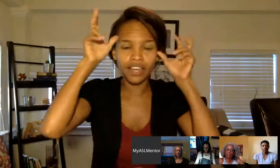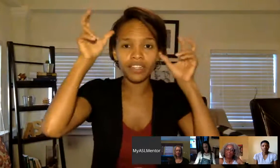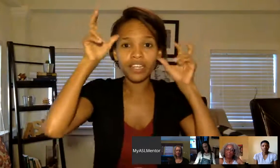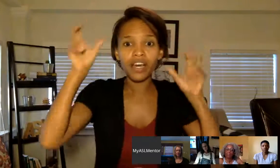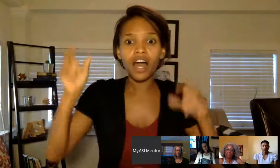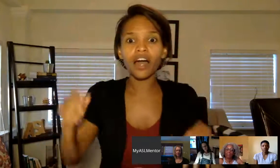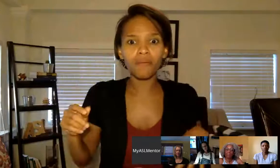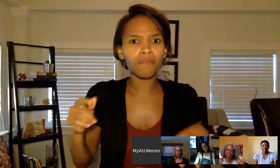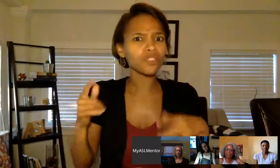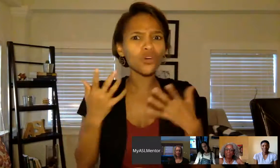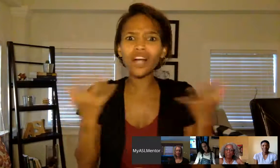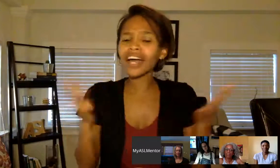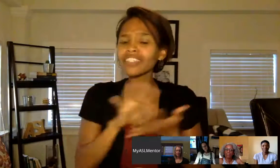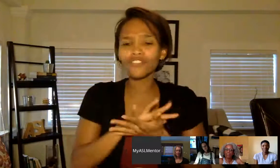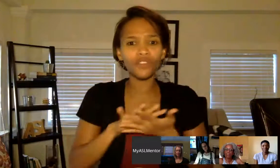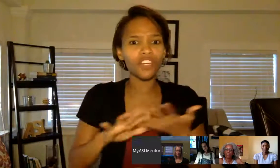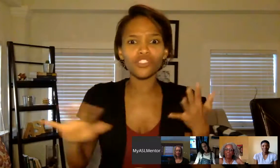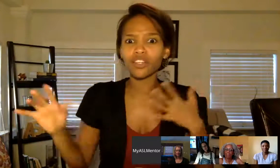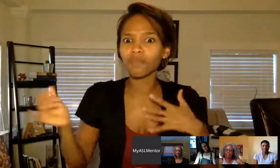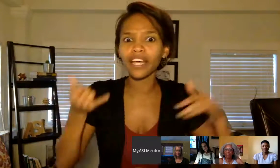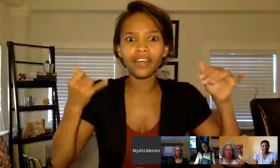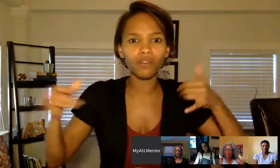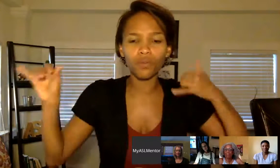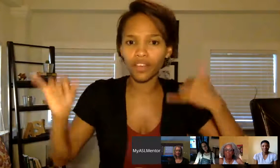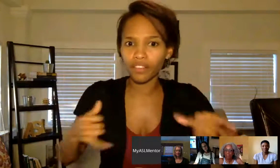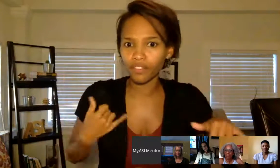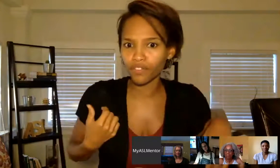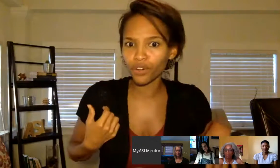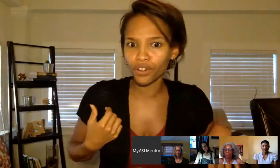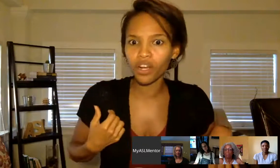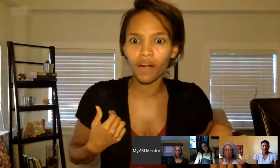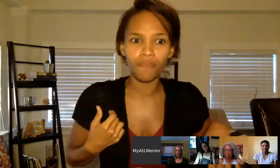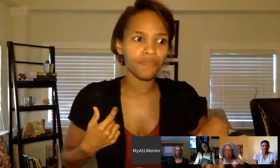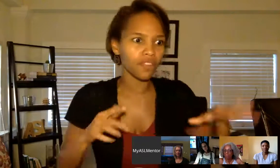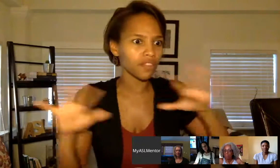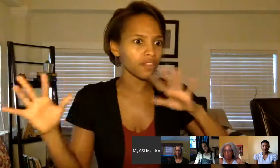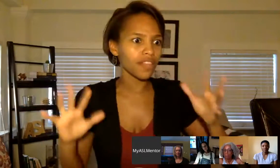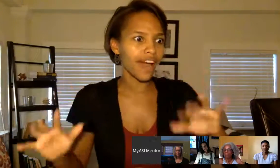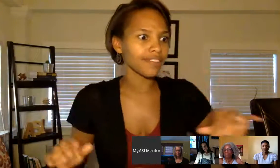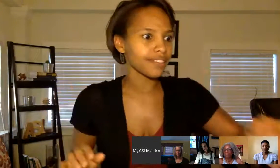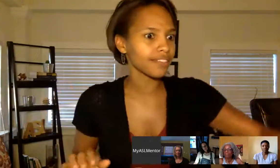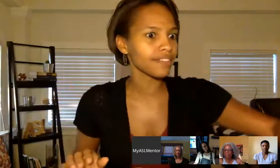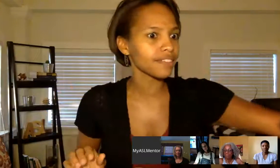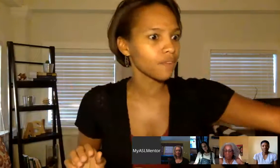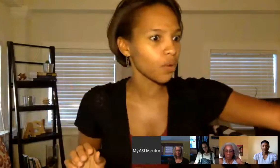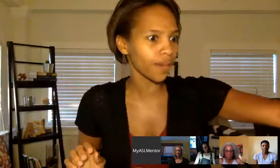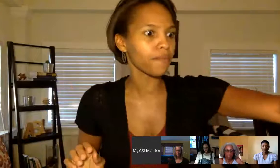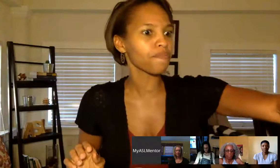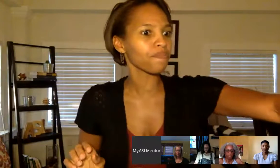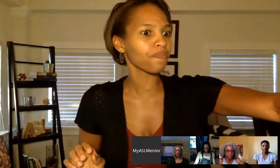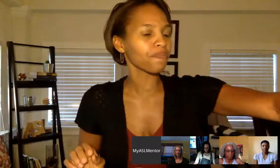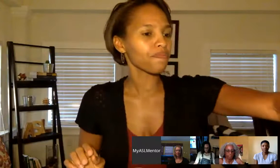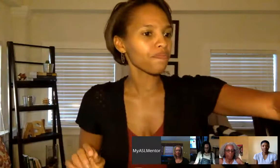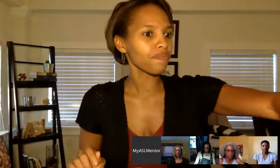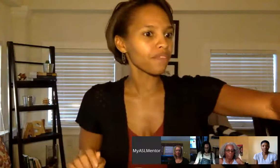voice that. So a lot of different things you could play with for that sentence. Okay.